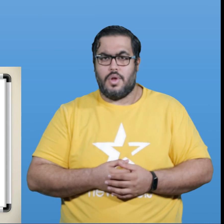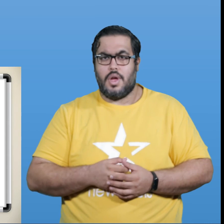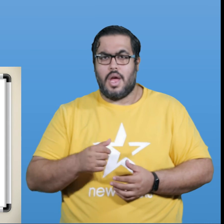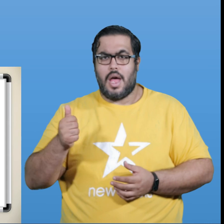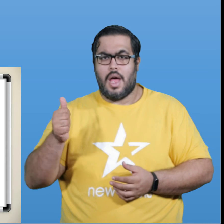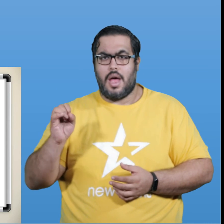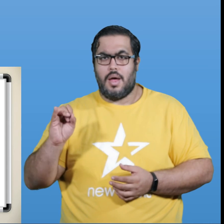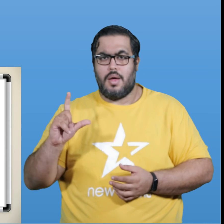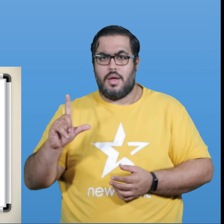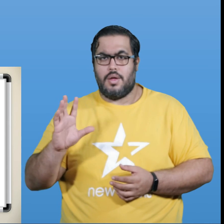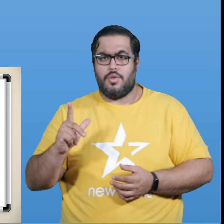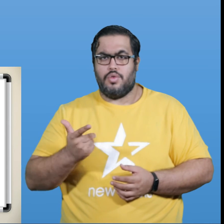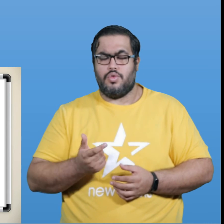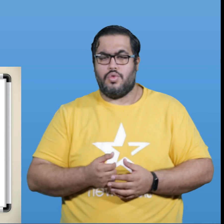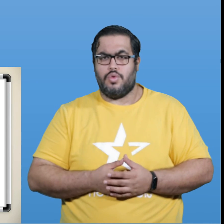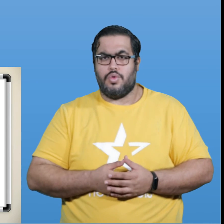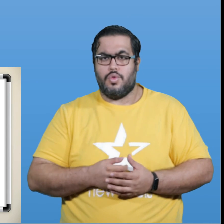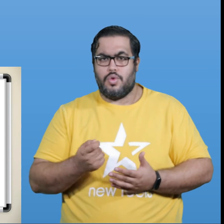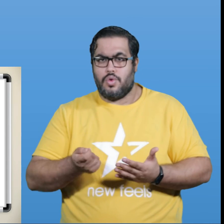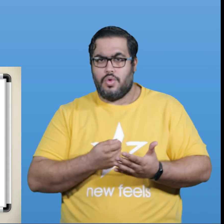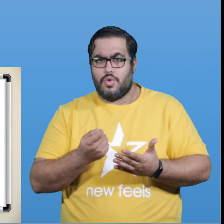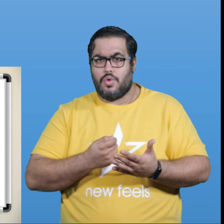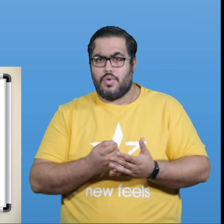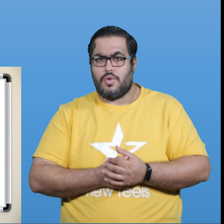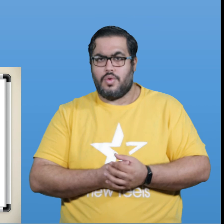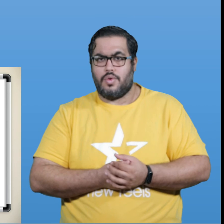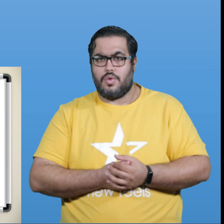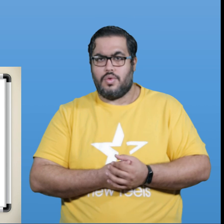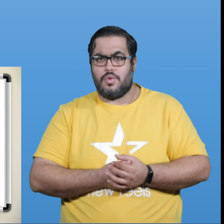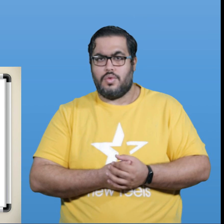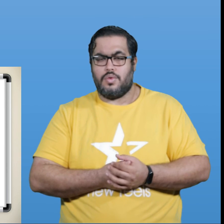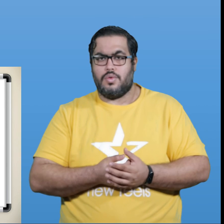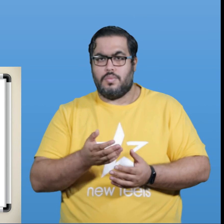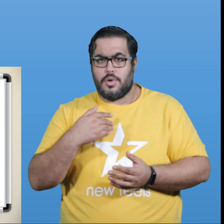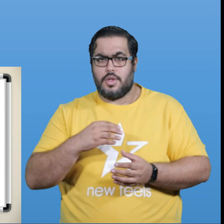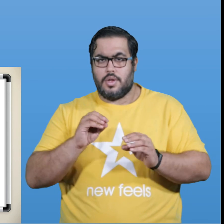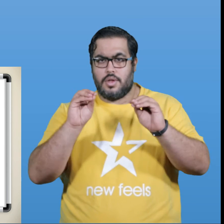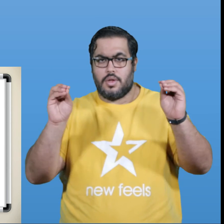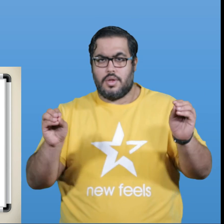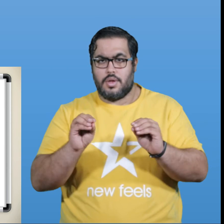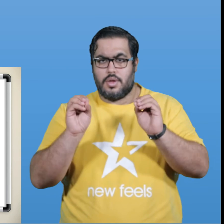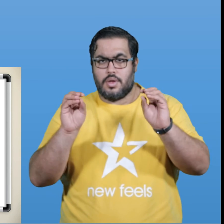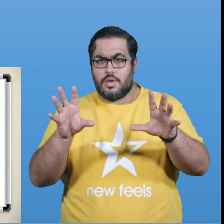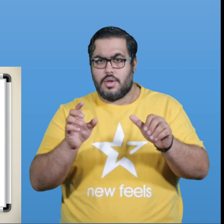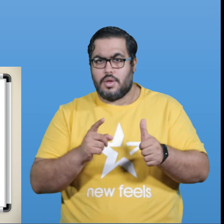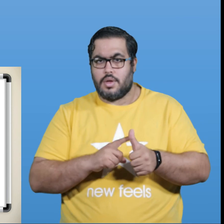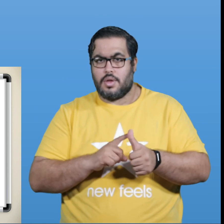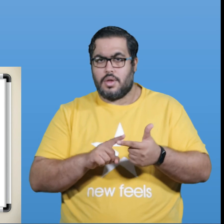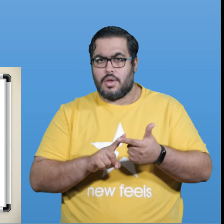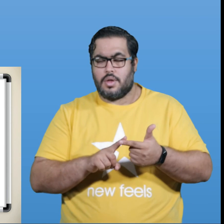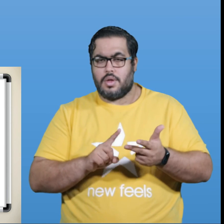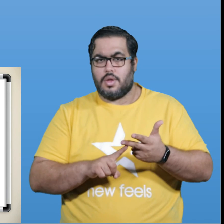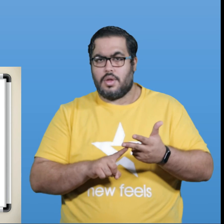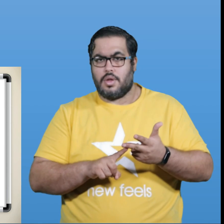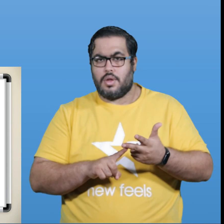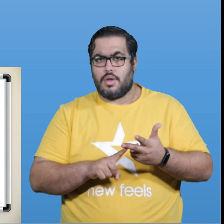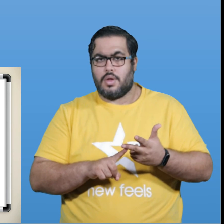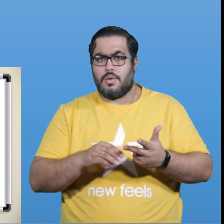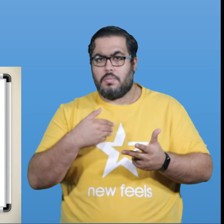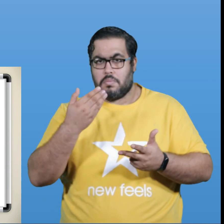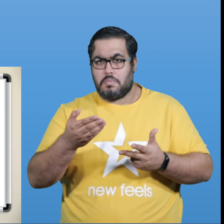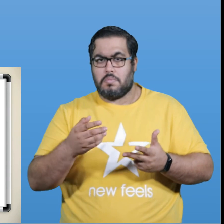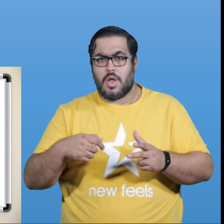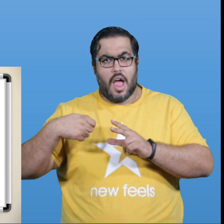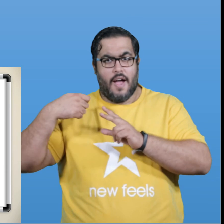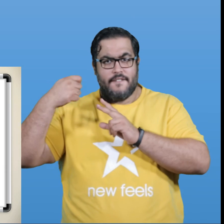poem that she wrote, and then the magician who came in and did some magic tricks. The